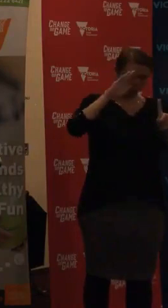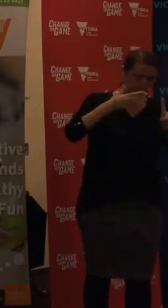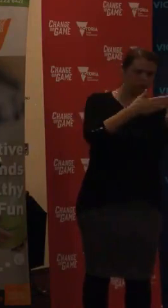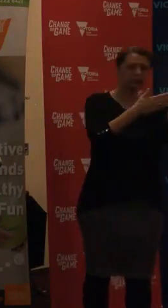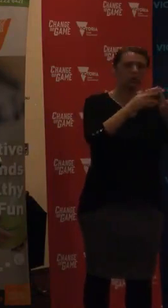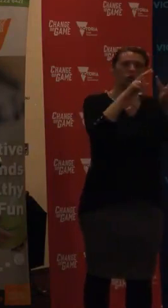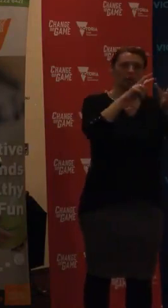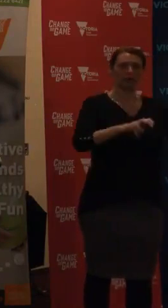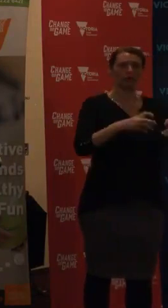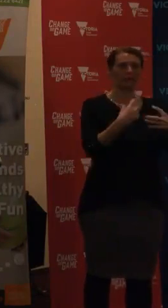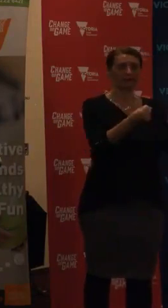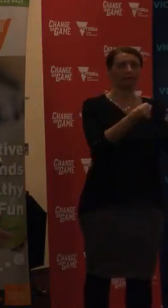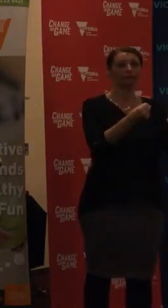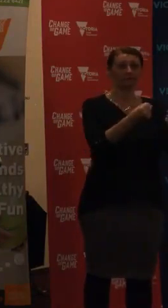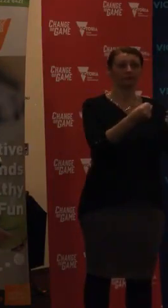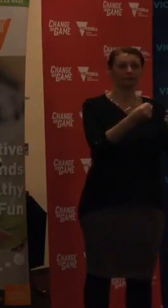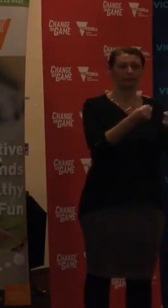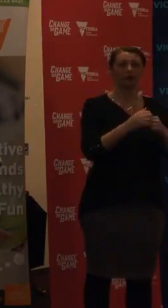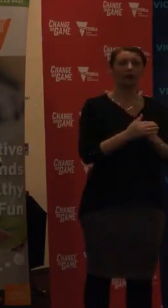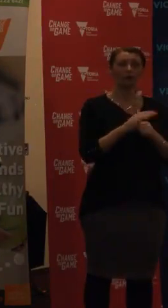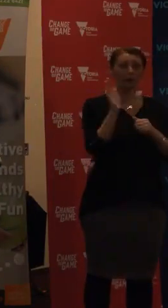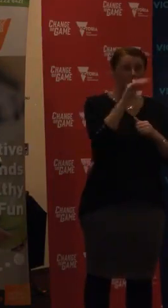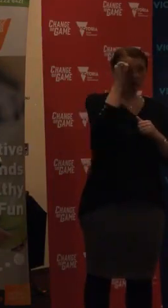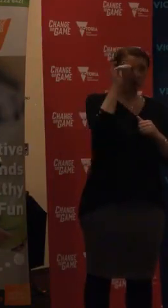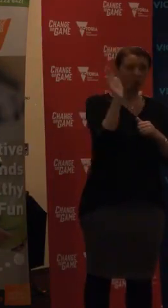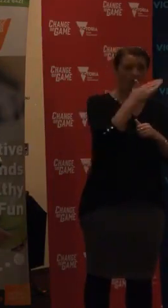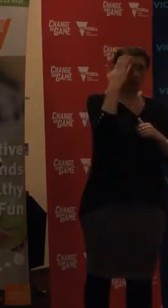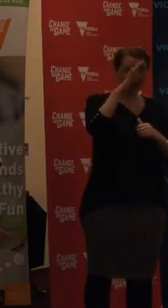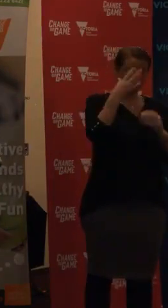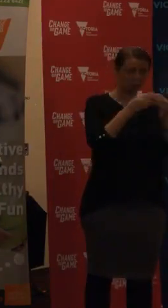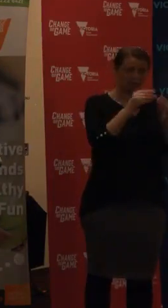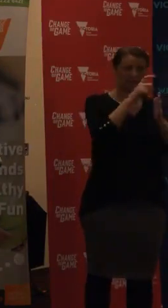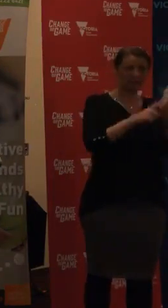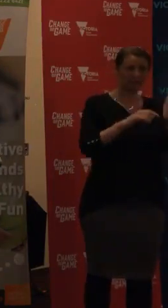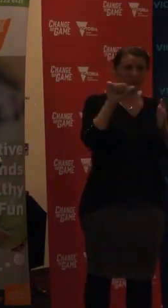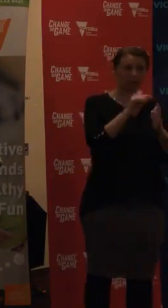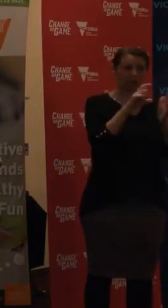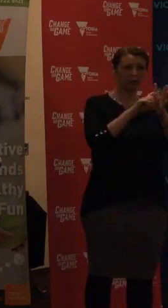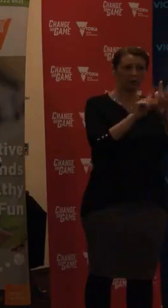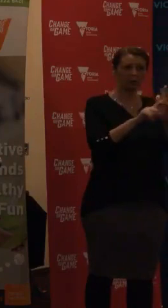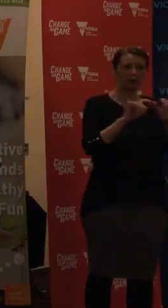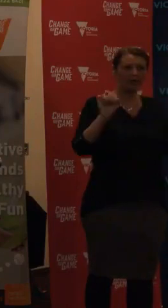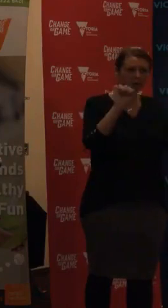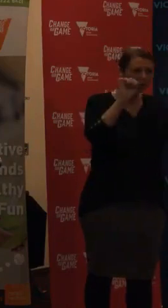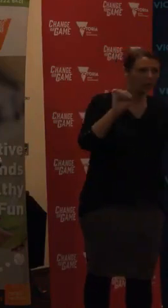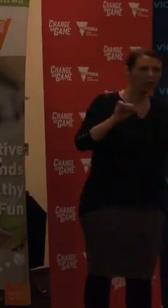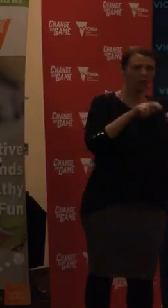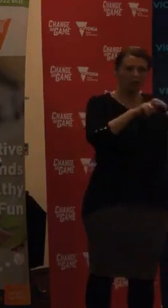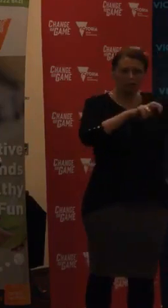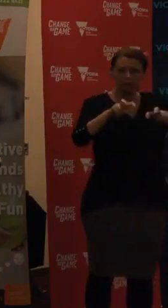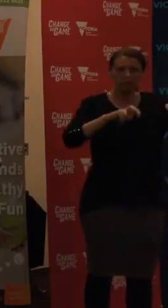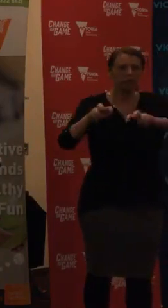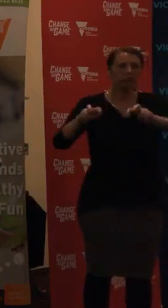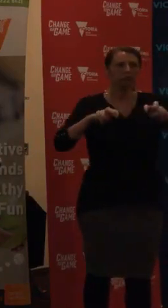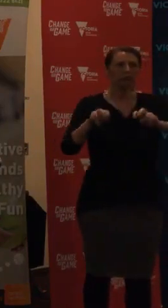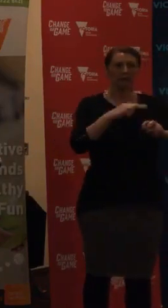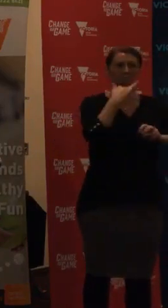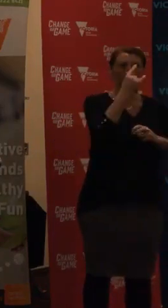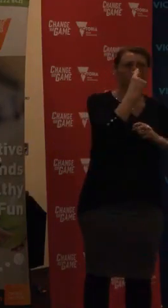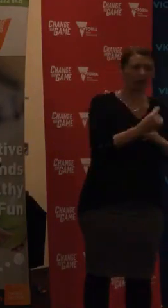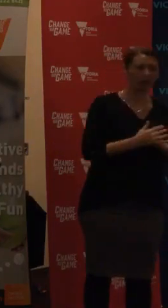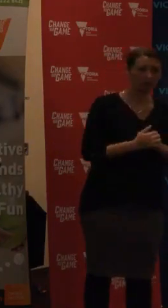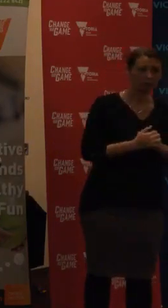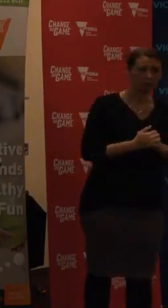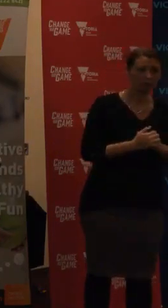solid research base. We know that all adults with disability should be doing both aerobic and muscle strengthening physical activities insofar as they possibly